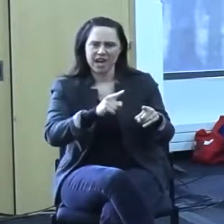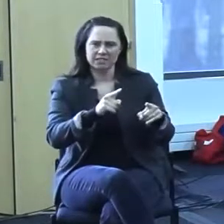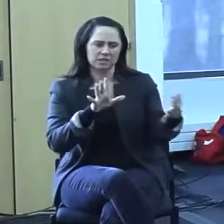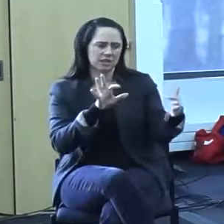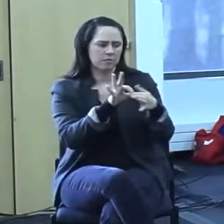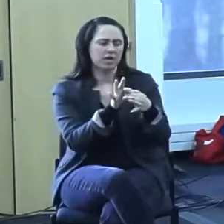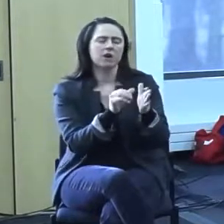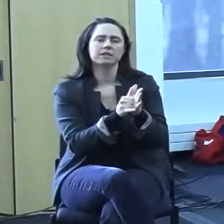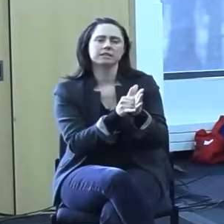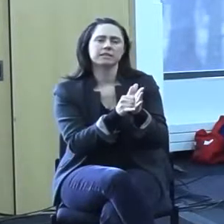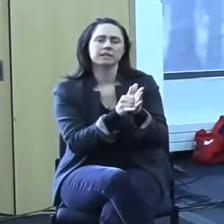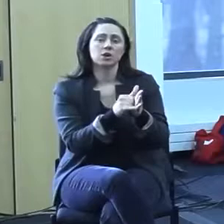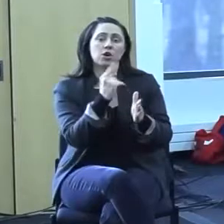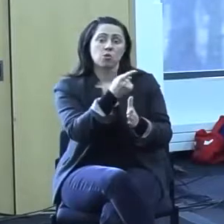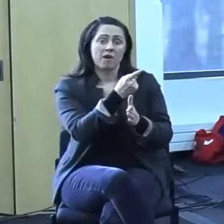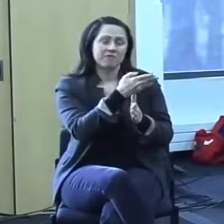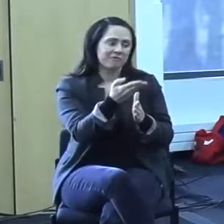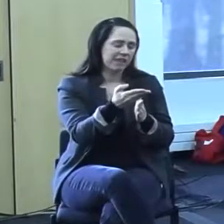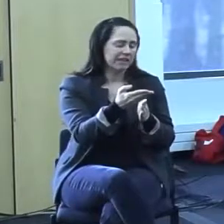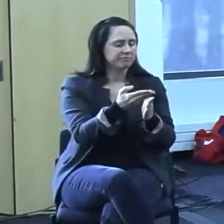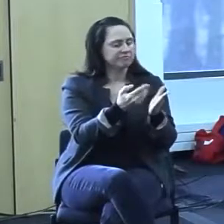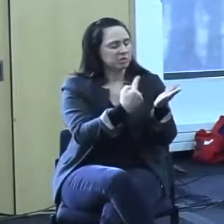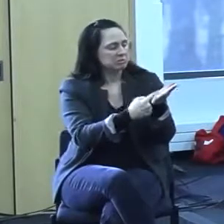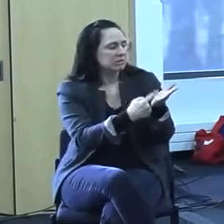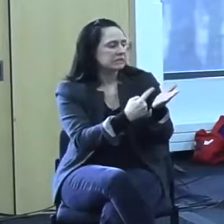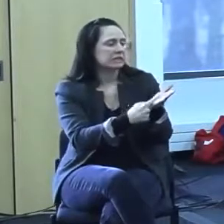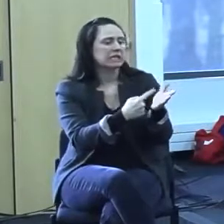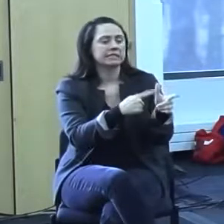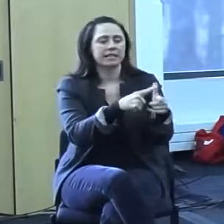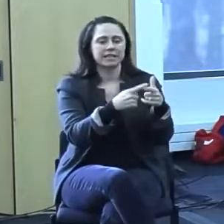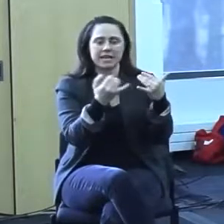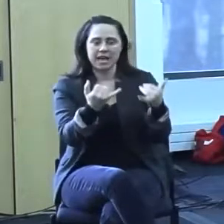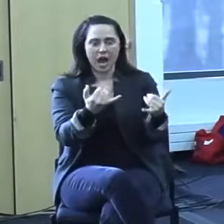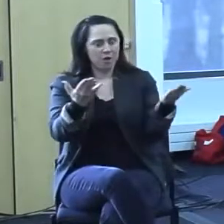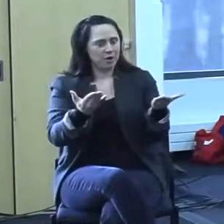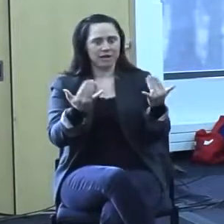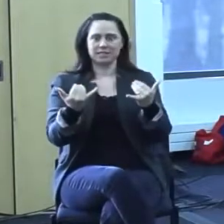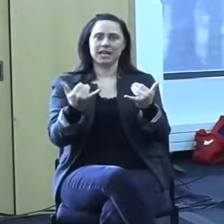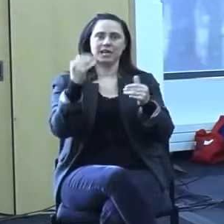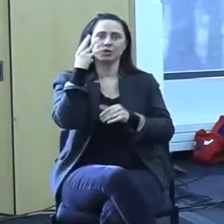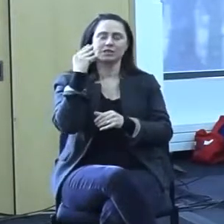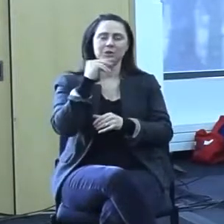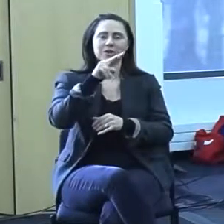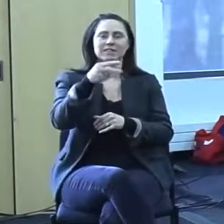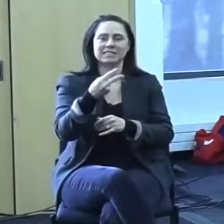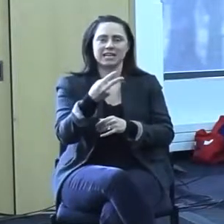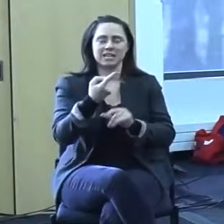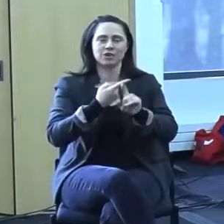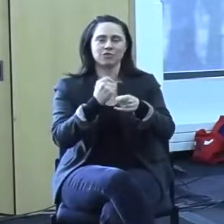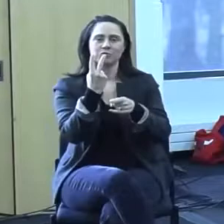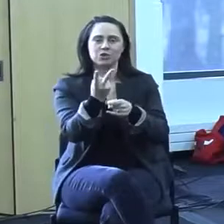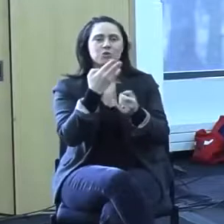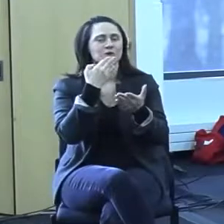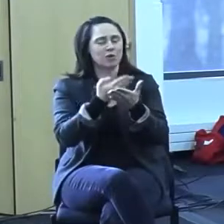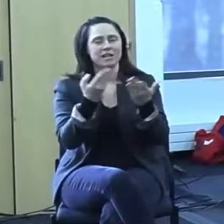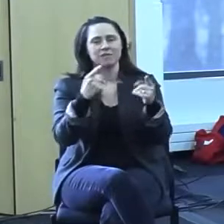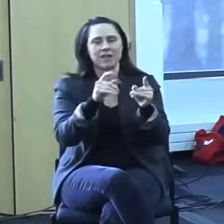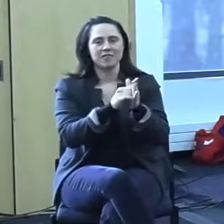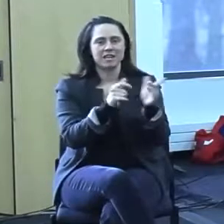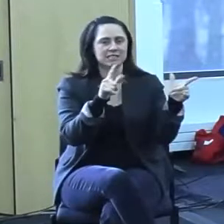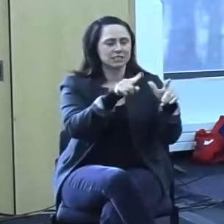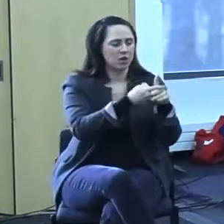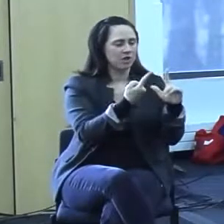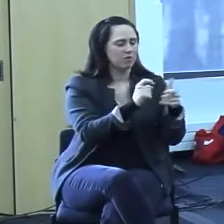it. One thing led to another, and now here we are today to experience the second of two great events that started from a small